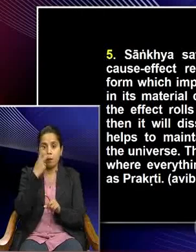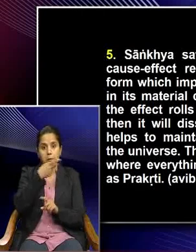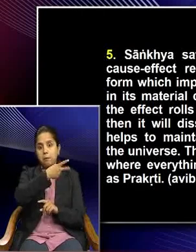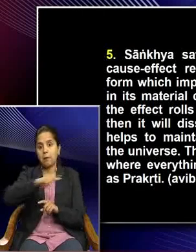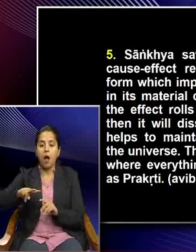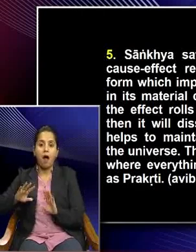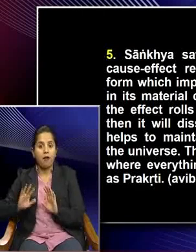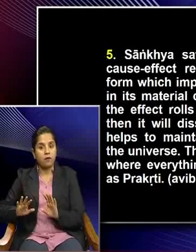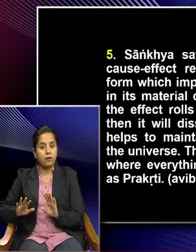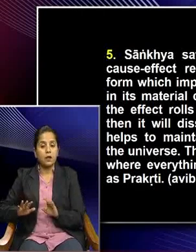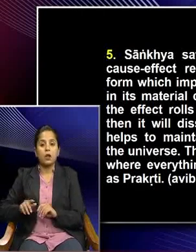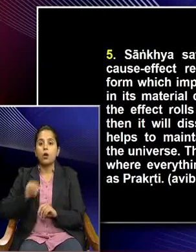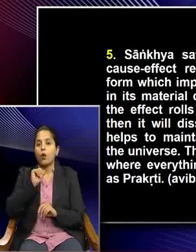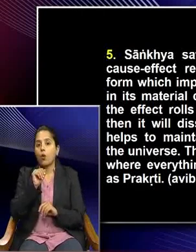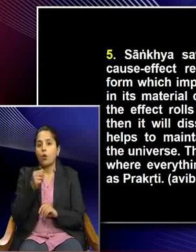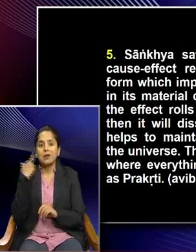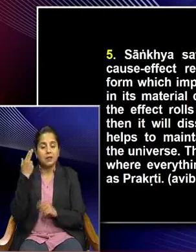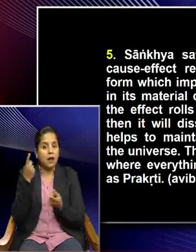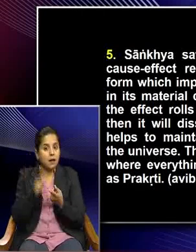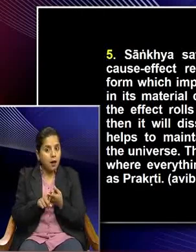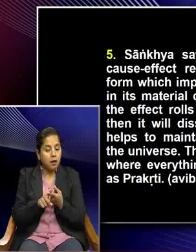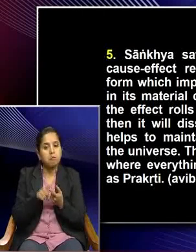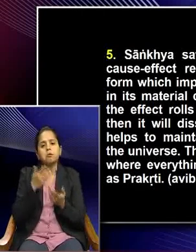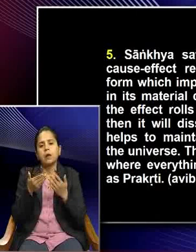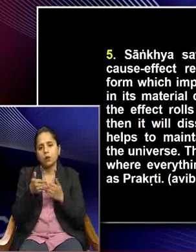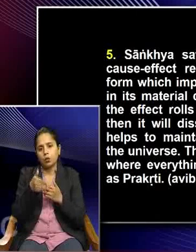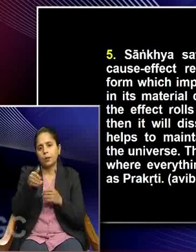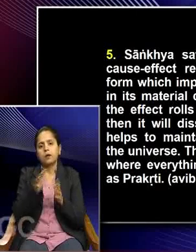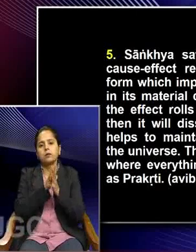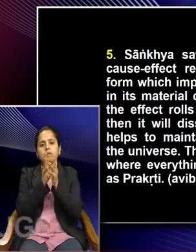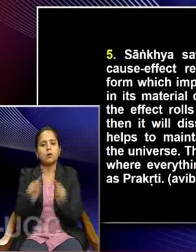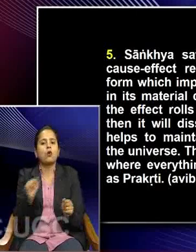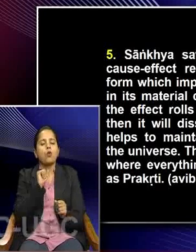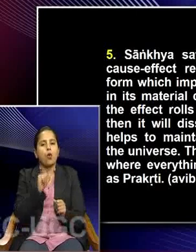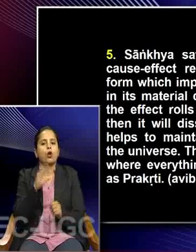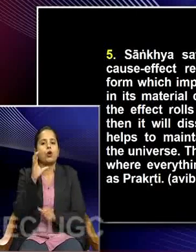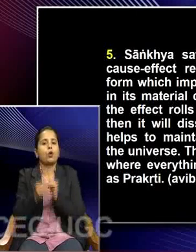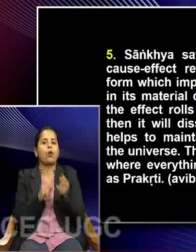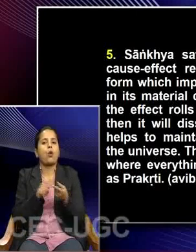back towards its cause, then it will dissolve in its cause.